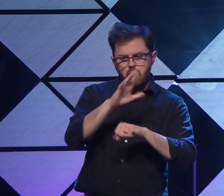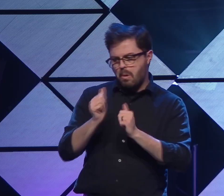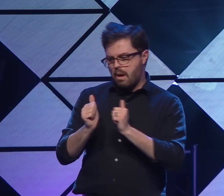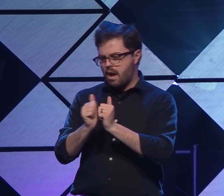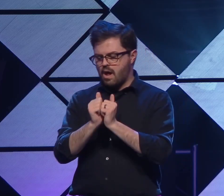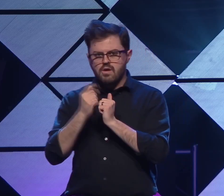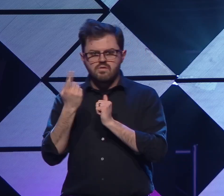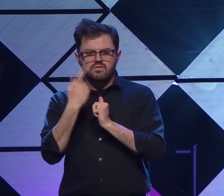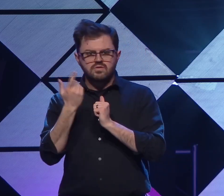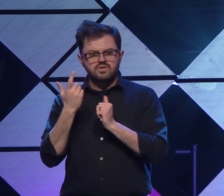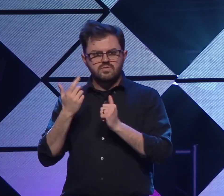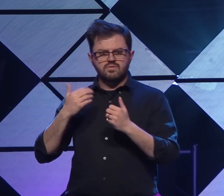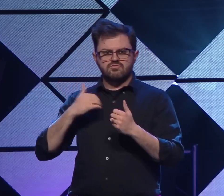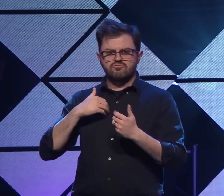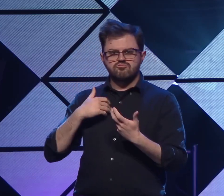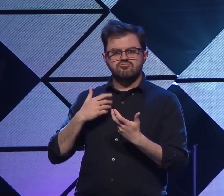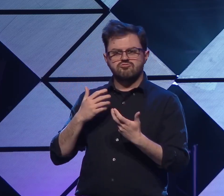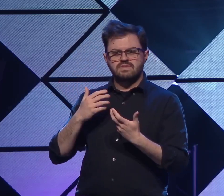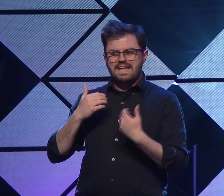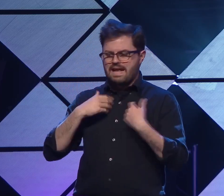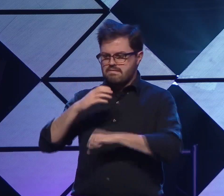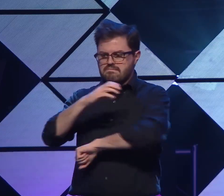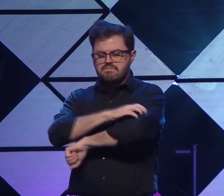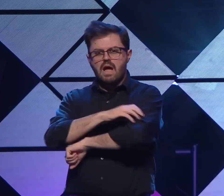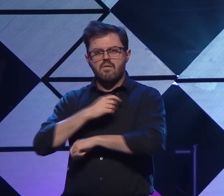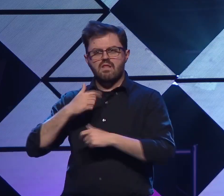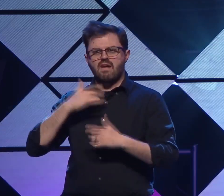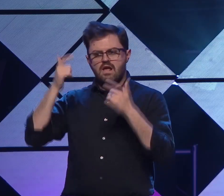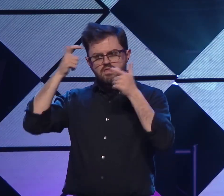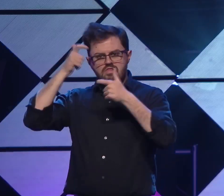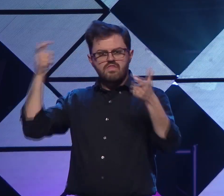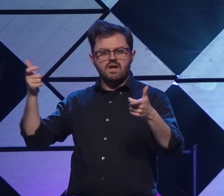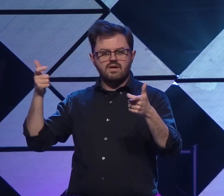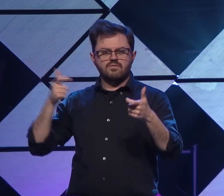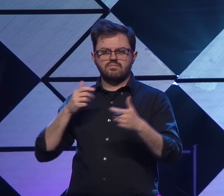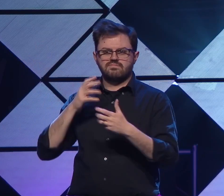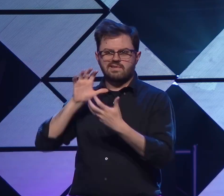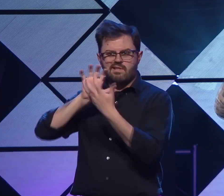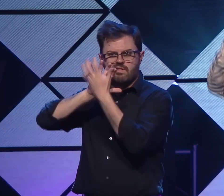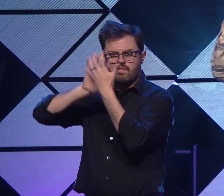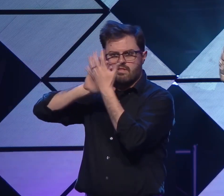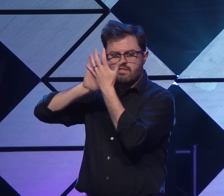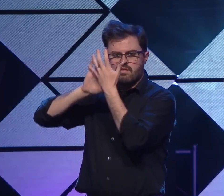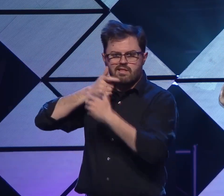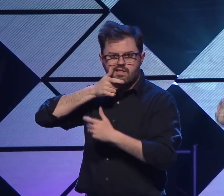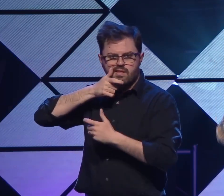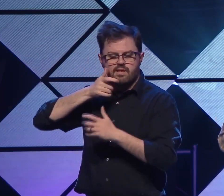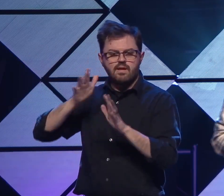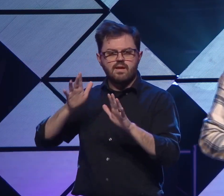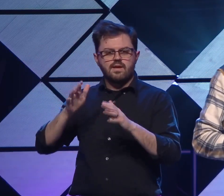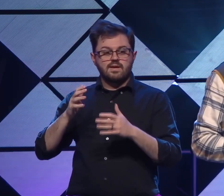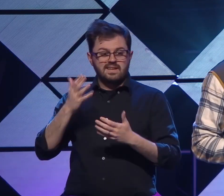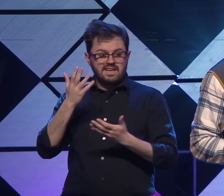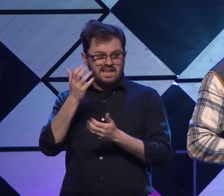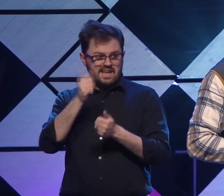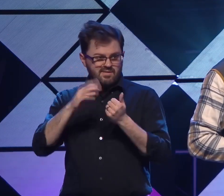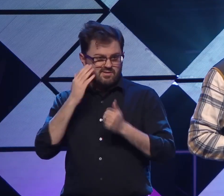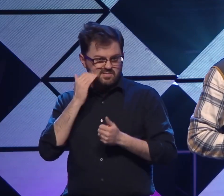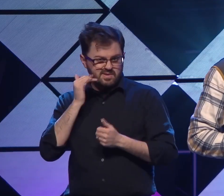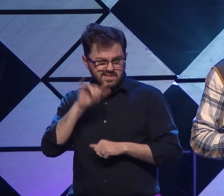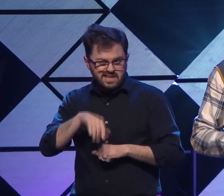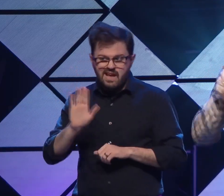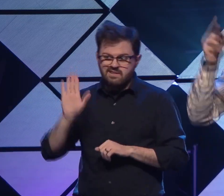let the power go to their head? That's probably me, right? Has anybody ever worked in that environment? Raise your hand up nice and